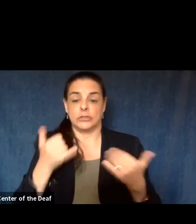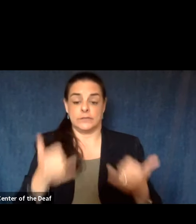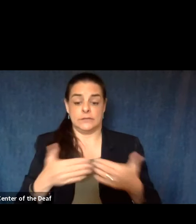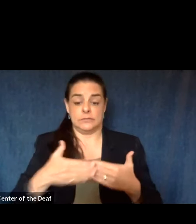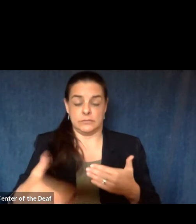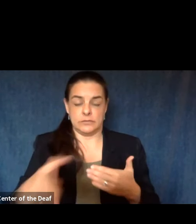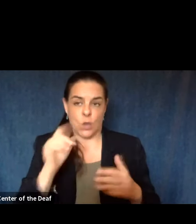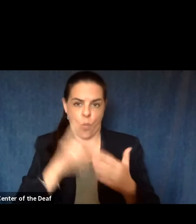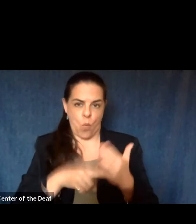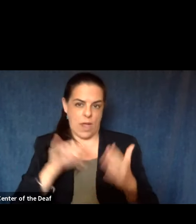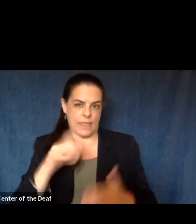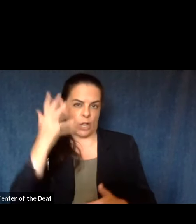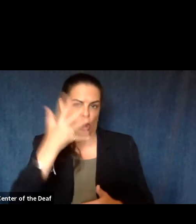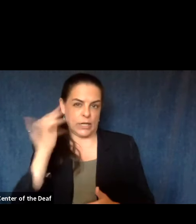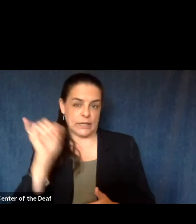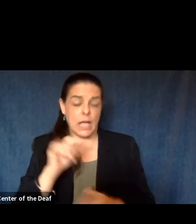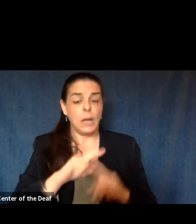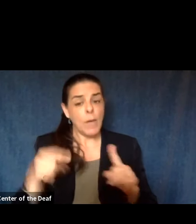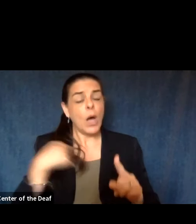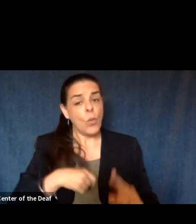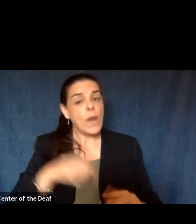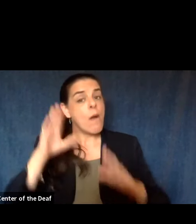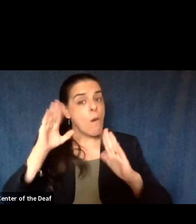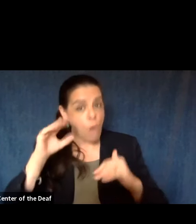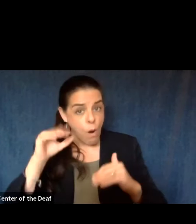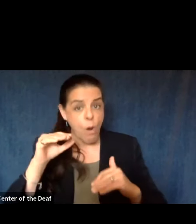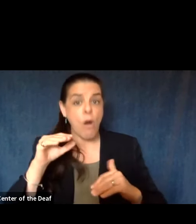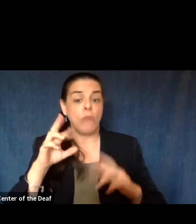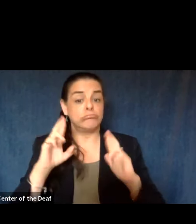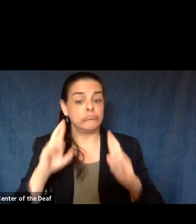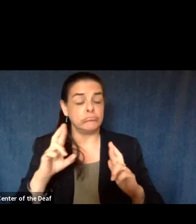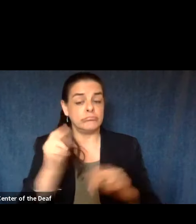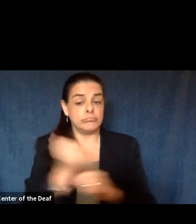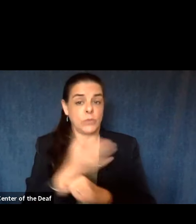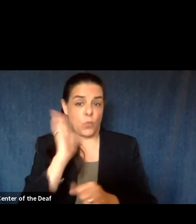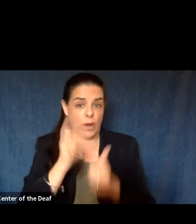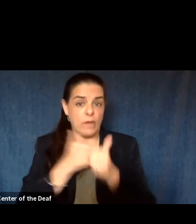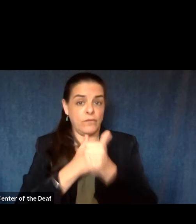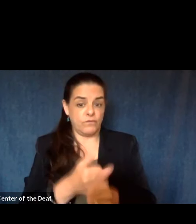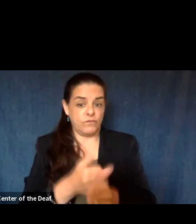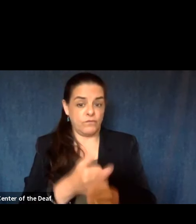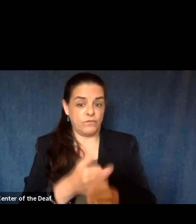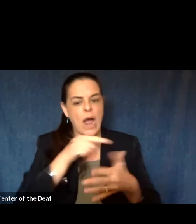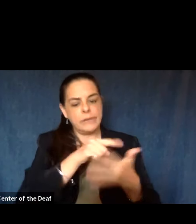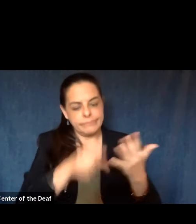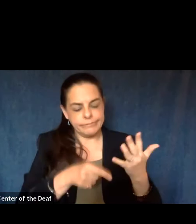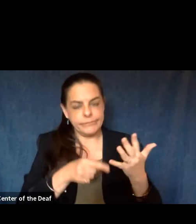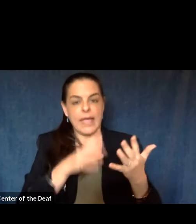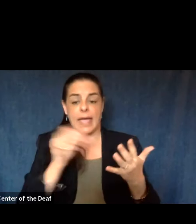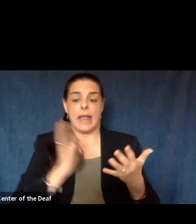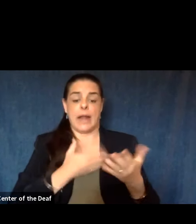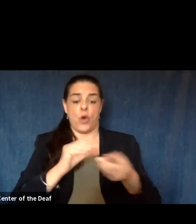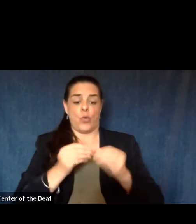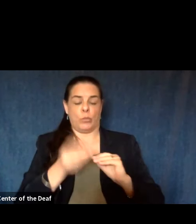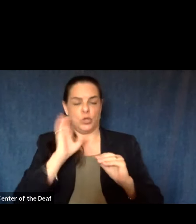hopeful that people will continue to do the right thing, and that our data will continue reflecting that.